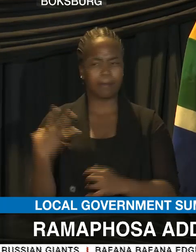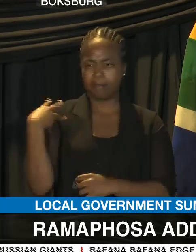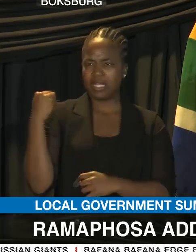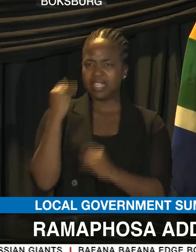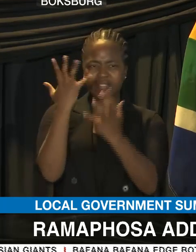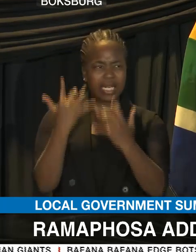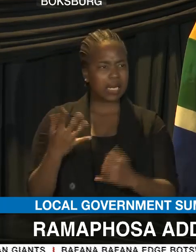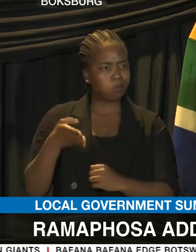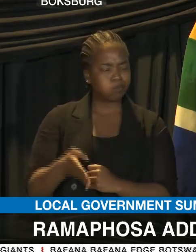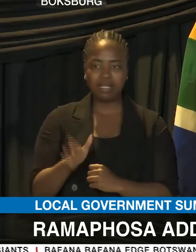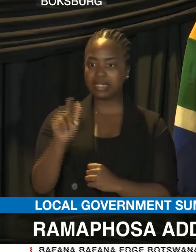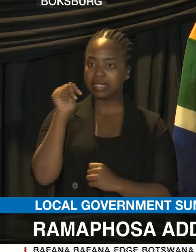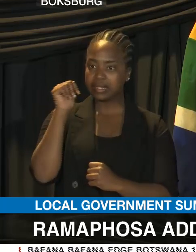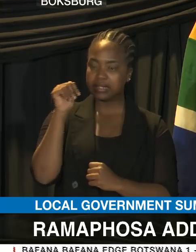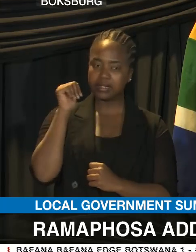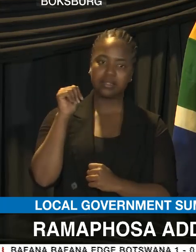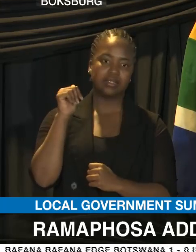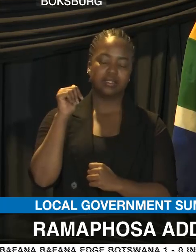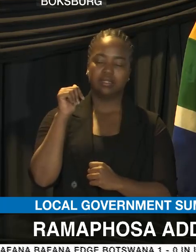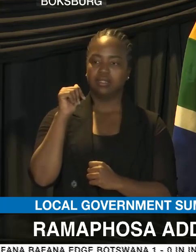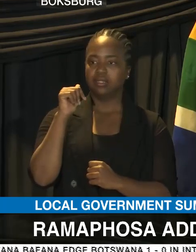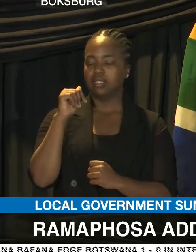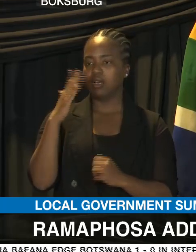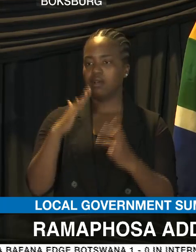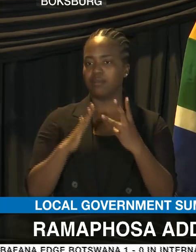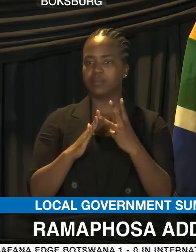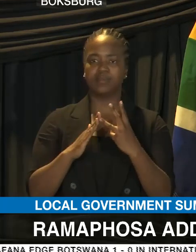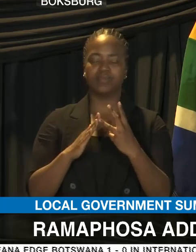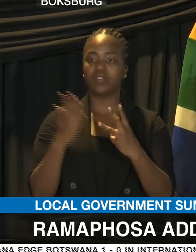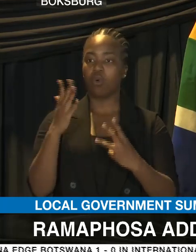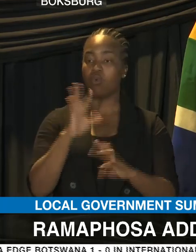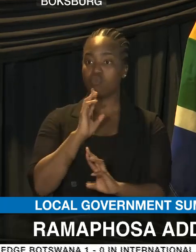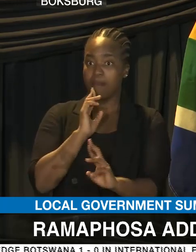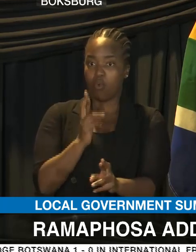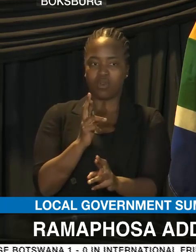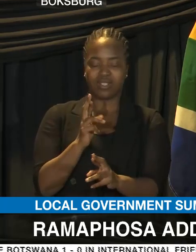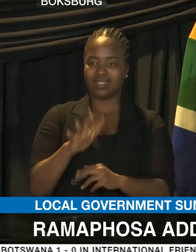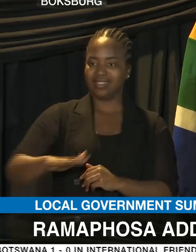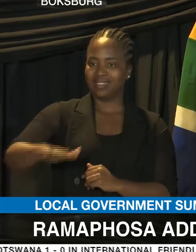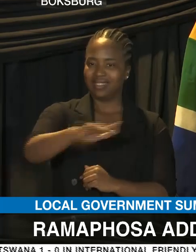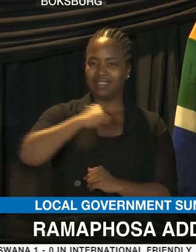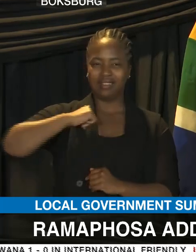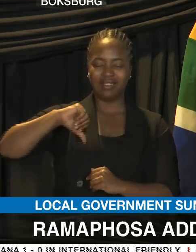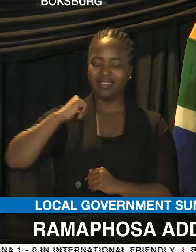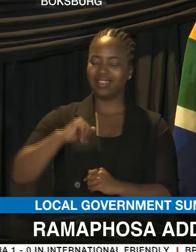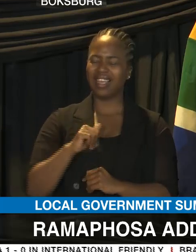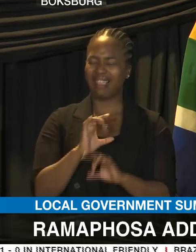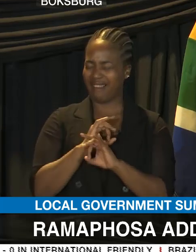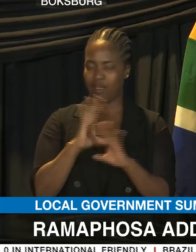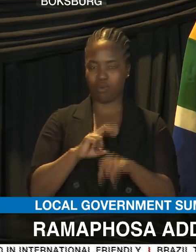Finance was also here, and the State of Local Government reports point to